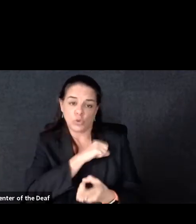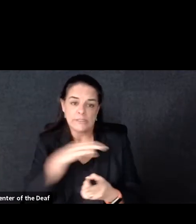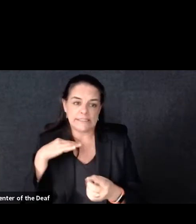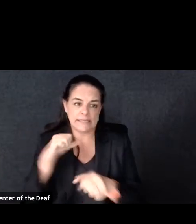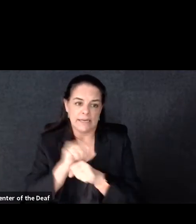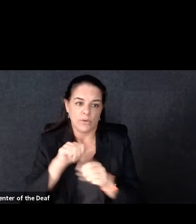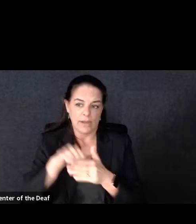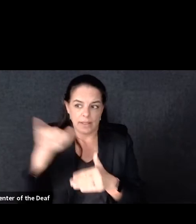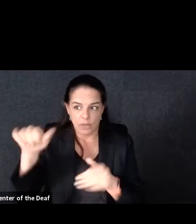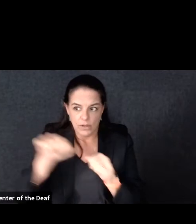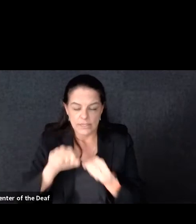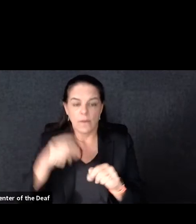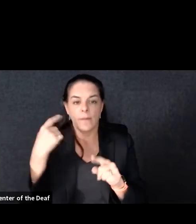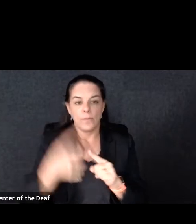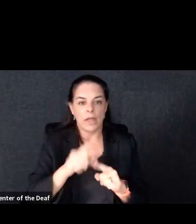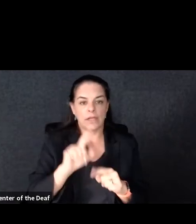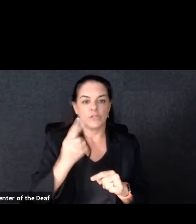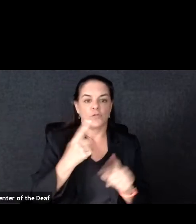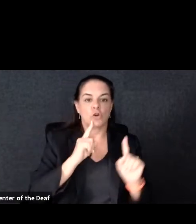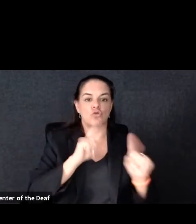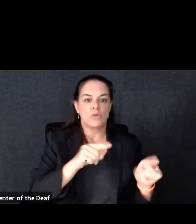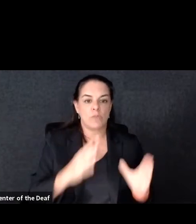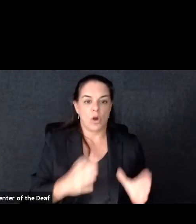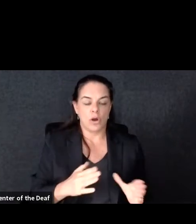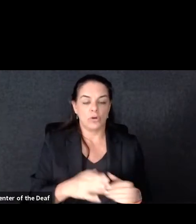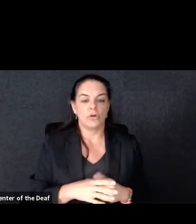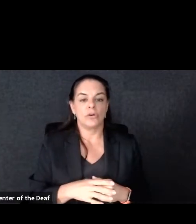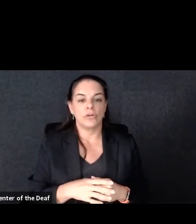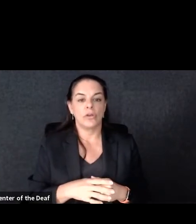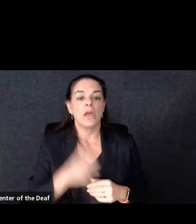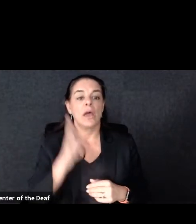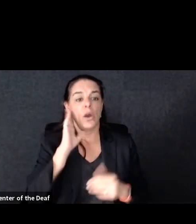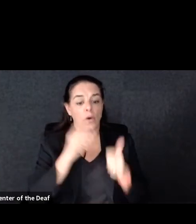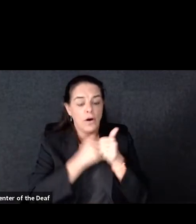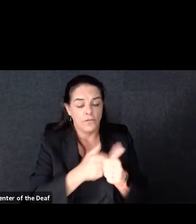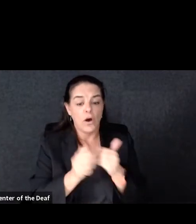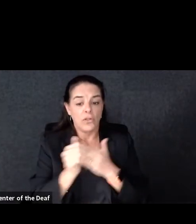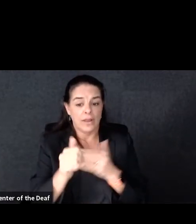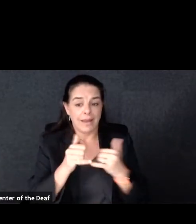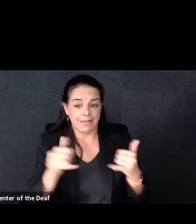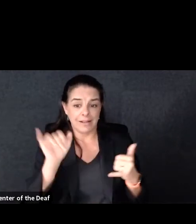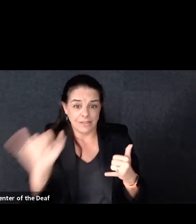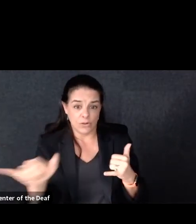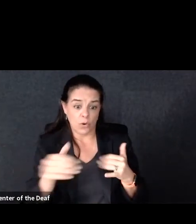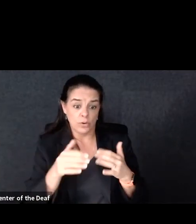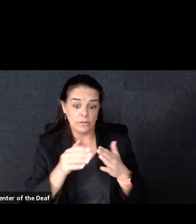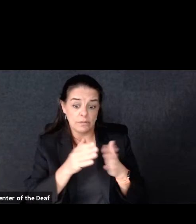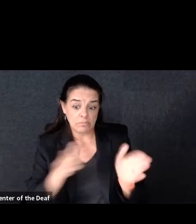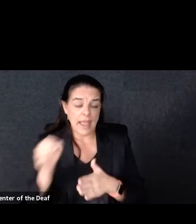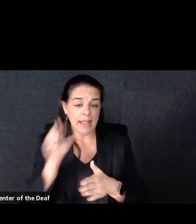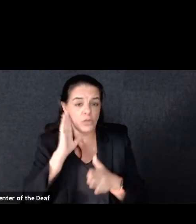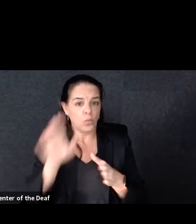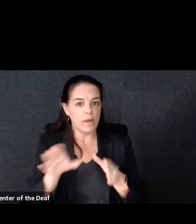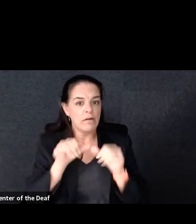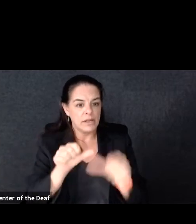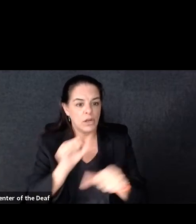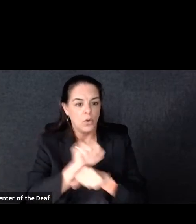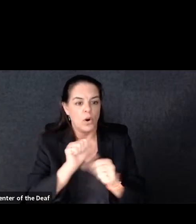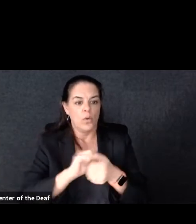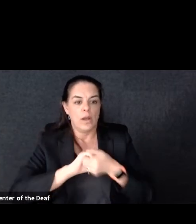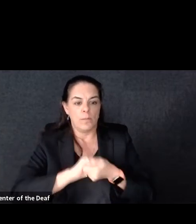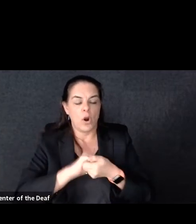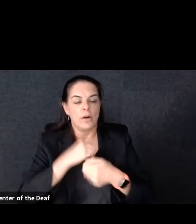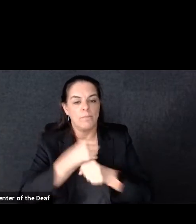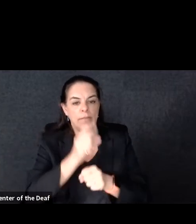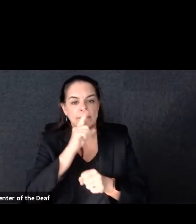areas, as well as our first responders. And we'll follow the guidelines in those plans, and we'll continue to work with our partners to make sure that we have plans to